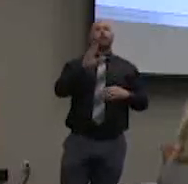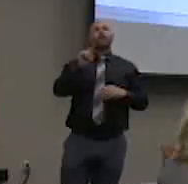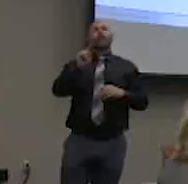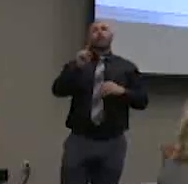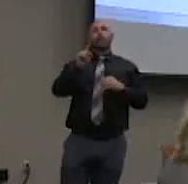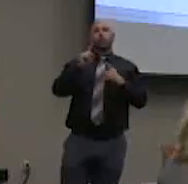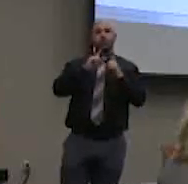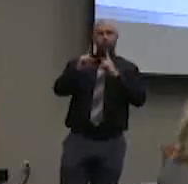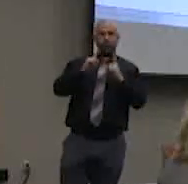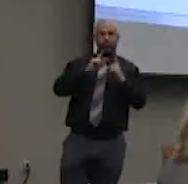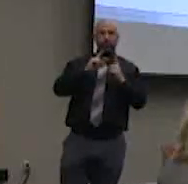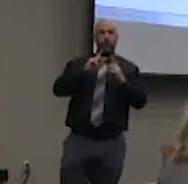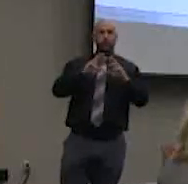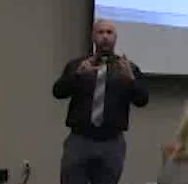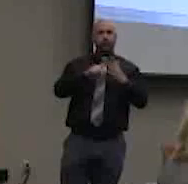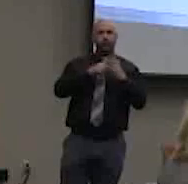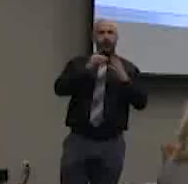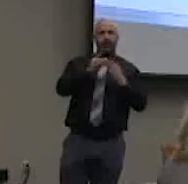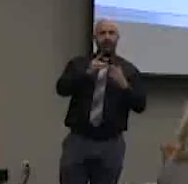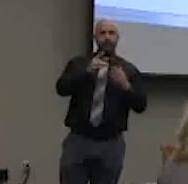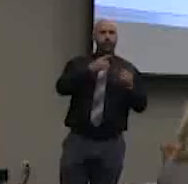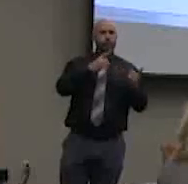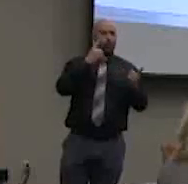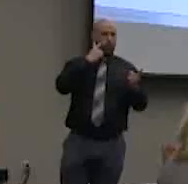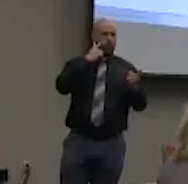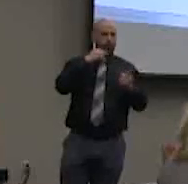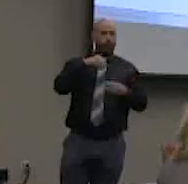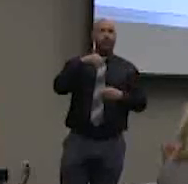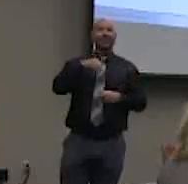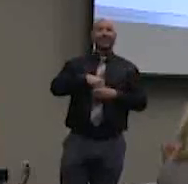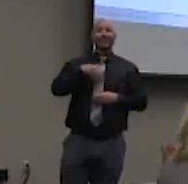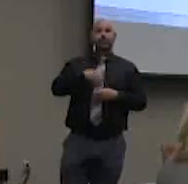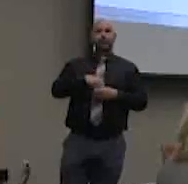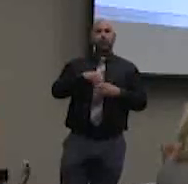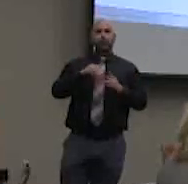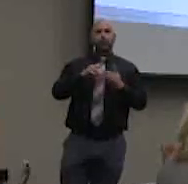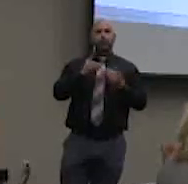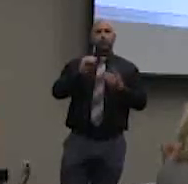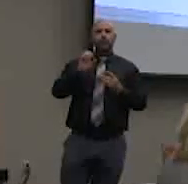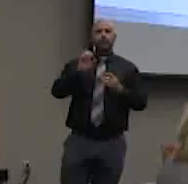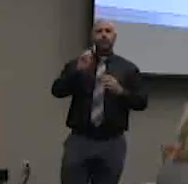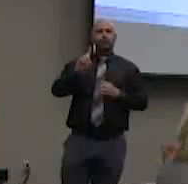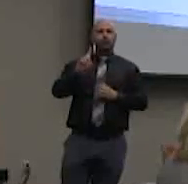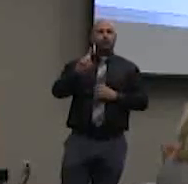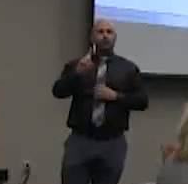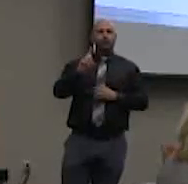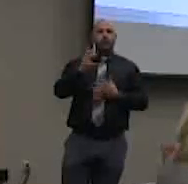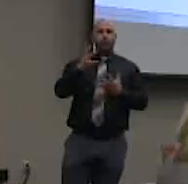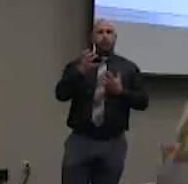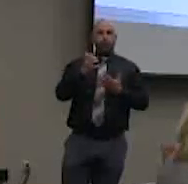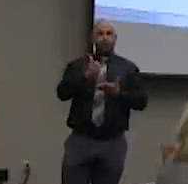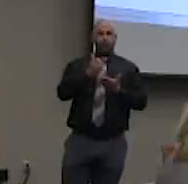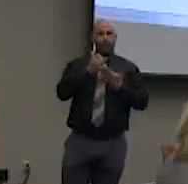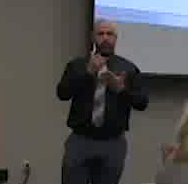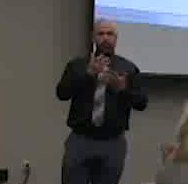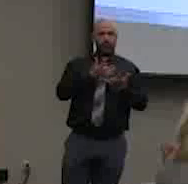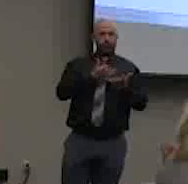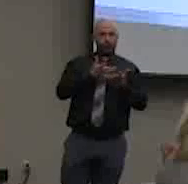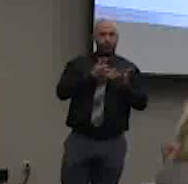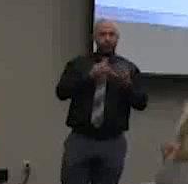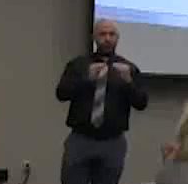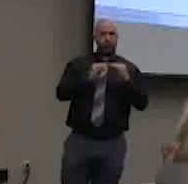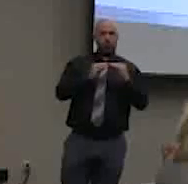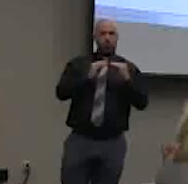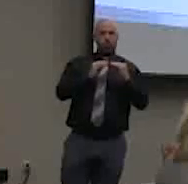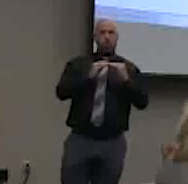as internally. And again, if you would like to help us engage through that process more, please just reach out to me directly. And depending